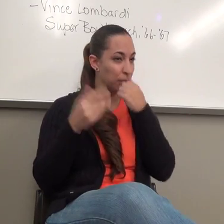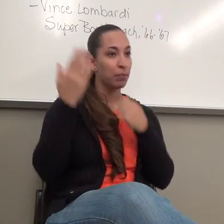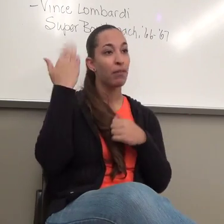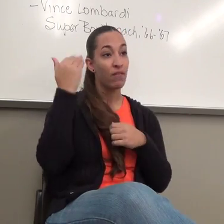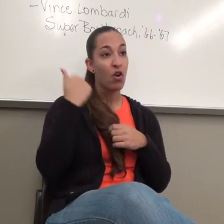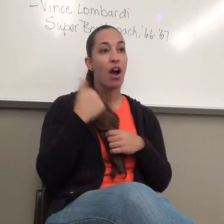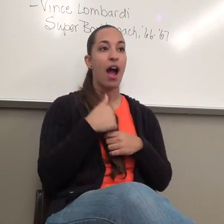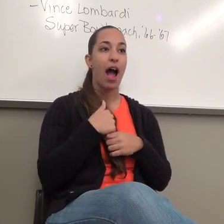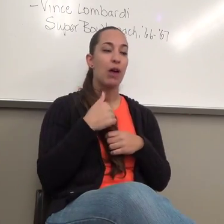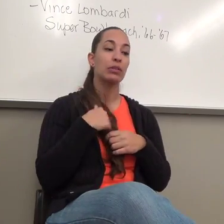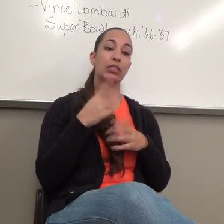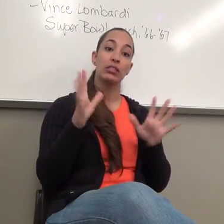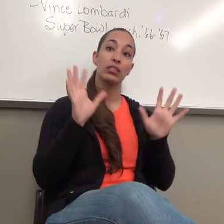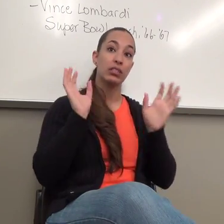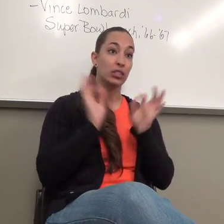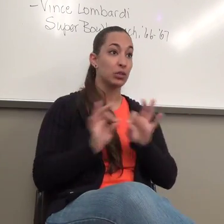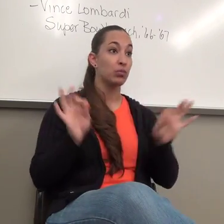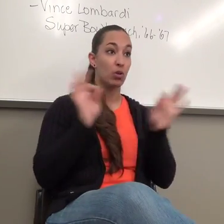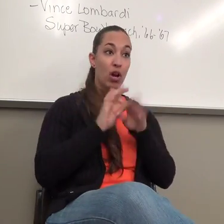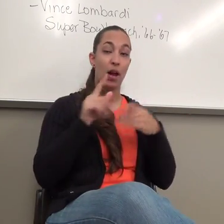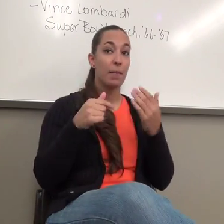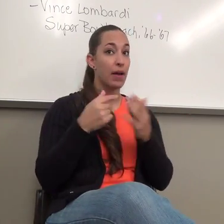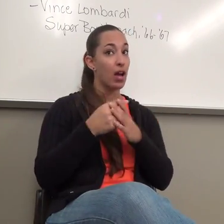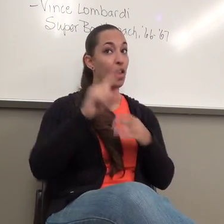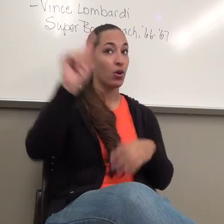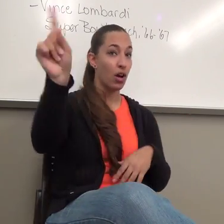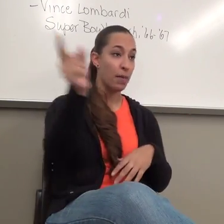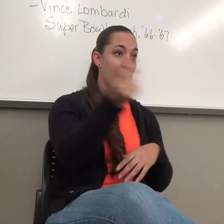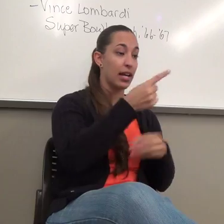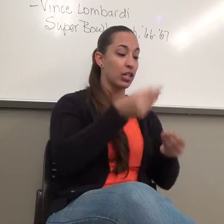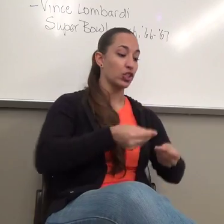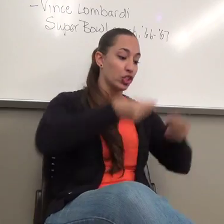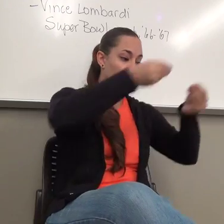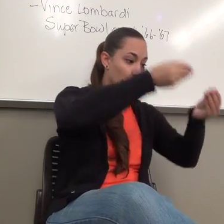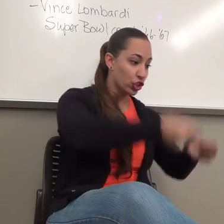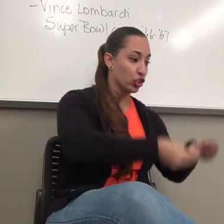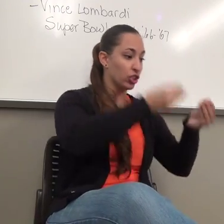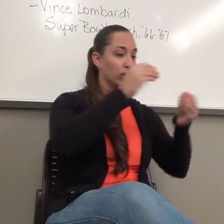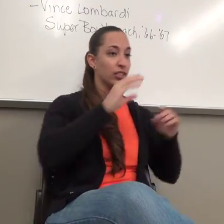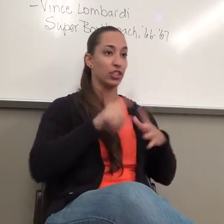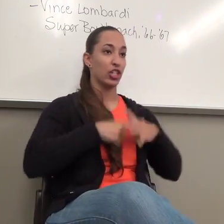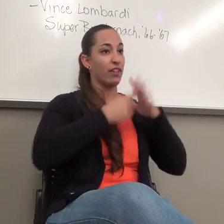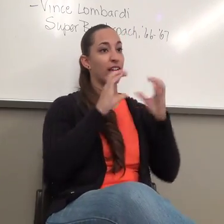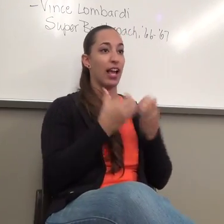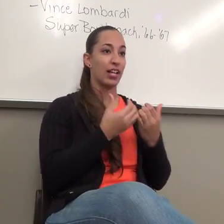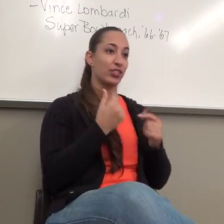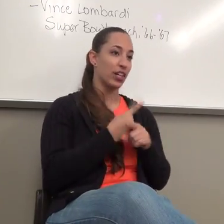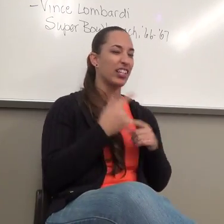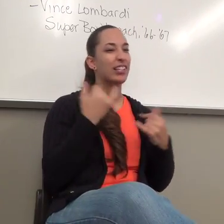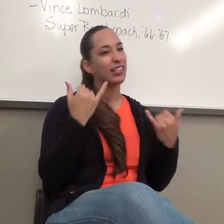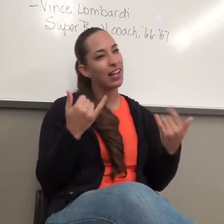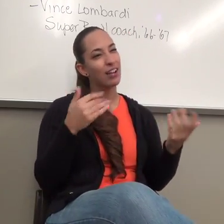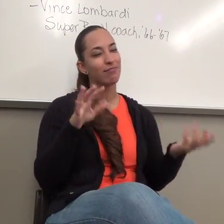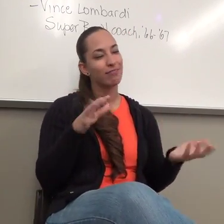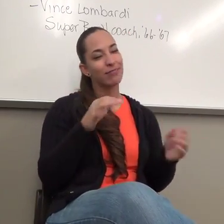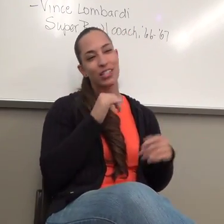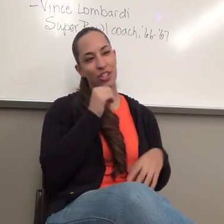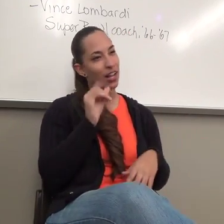people walking into class and setting their journals down at the start of class. This time, we're not going to do that.